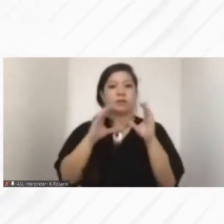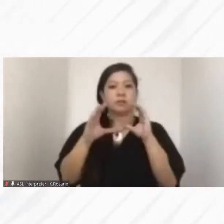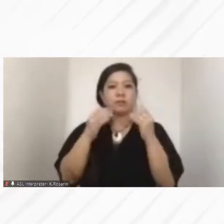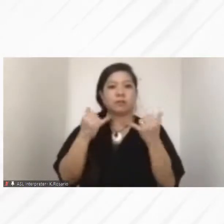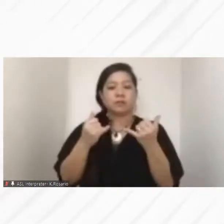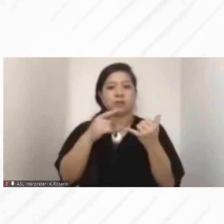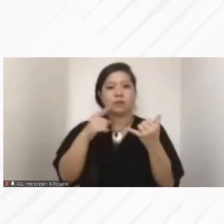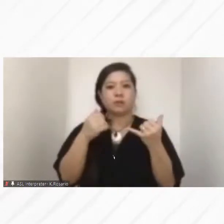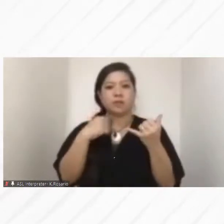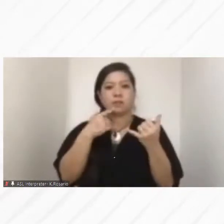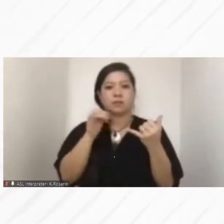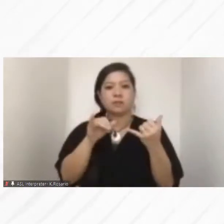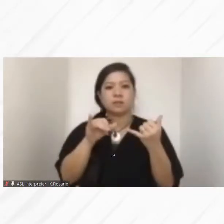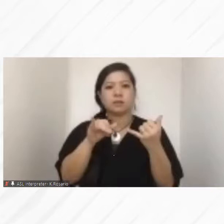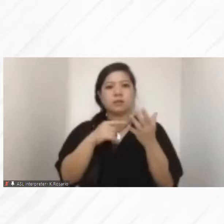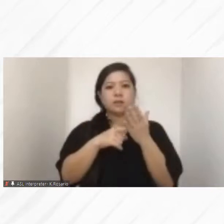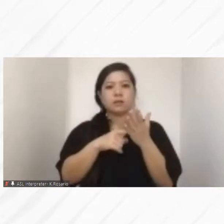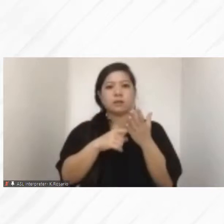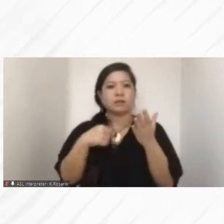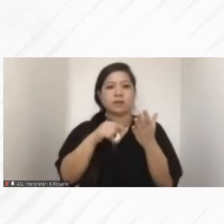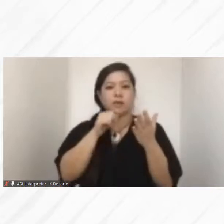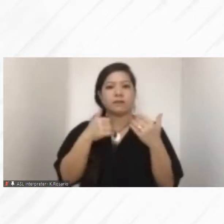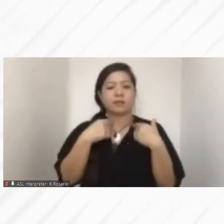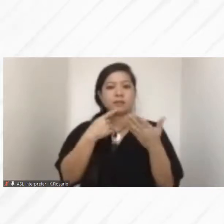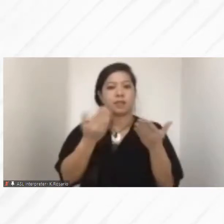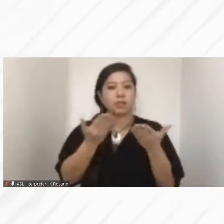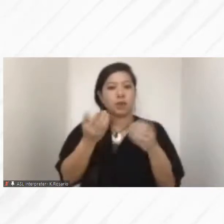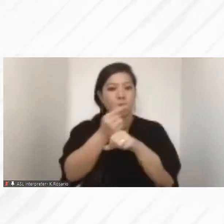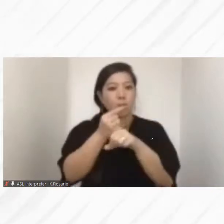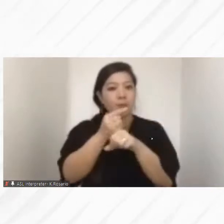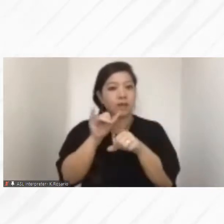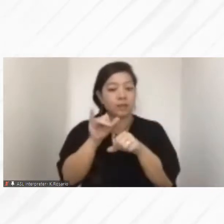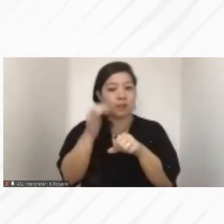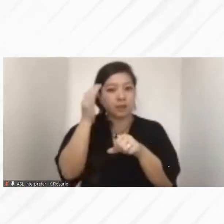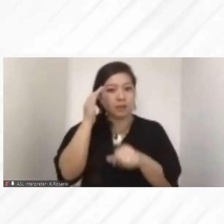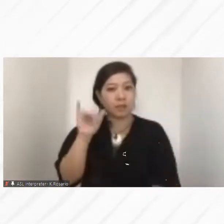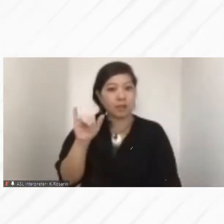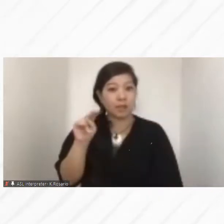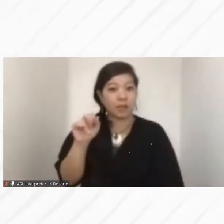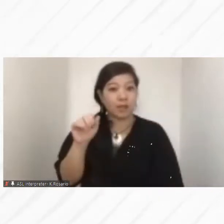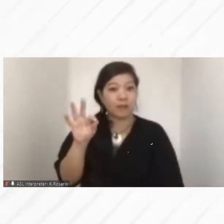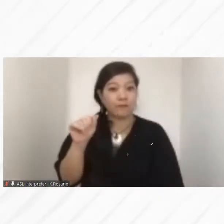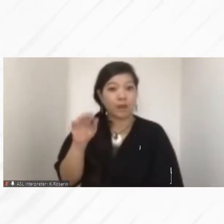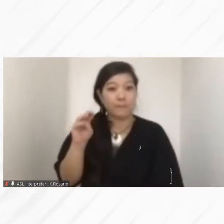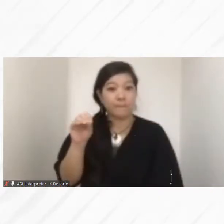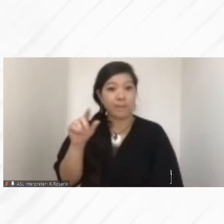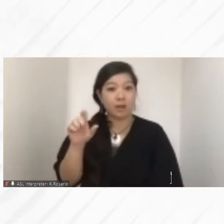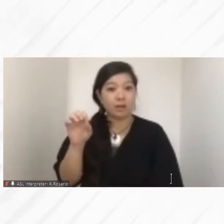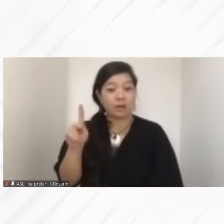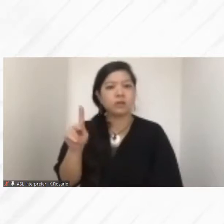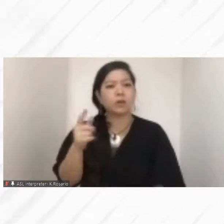You mentioned this harmony. We have a saying here on Guam, it's inat fat maulik. Inat fat maulik